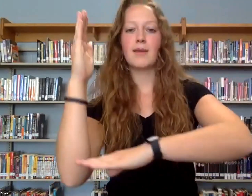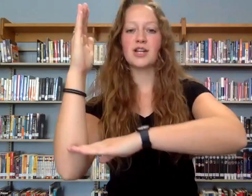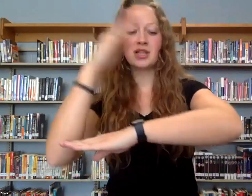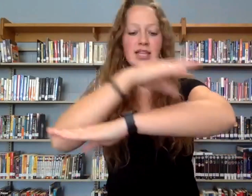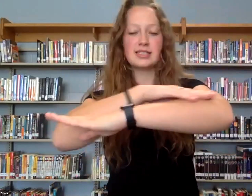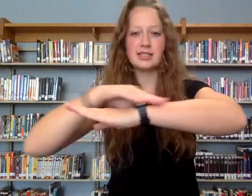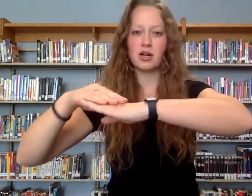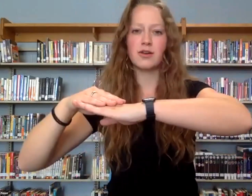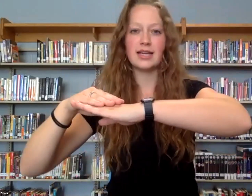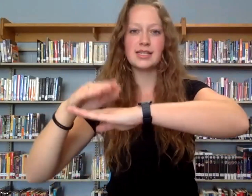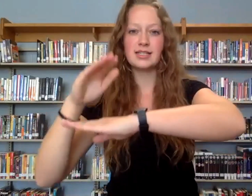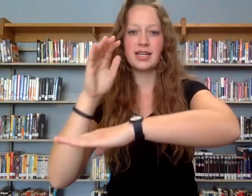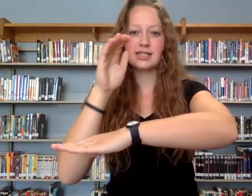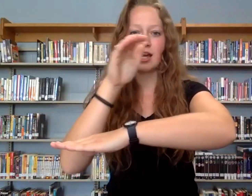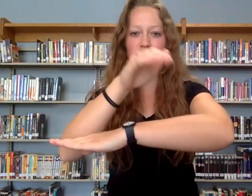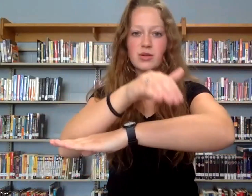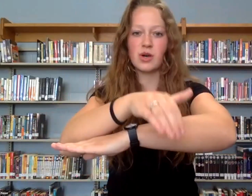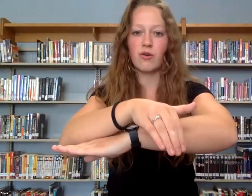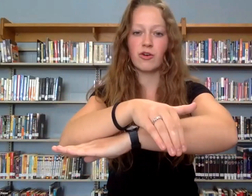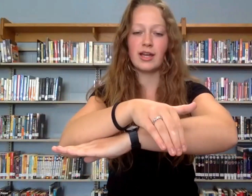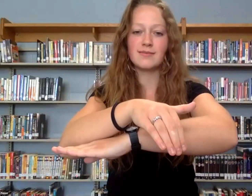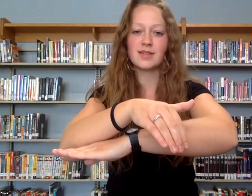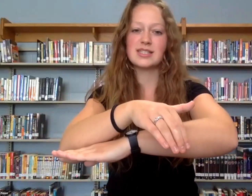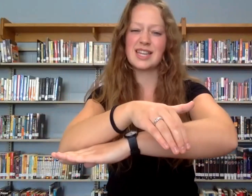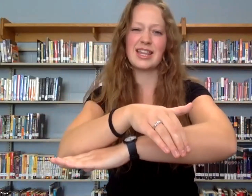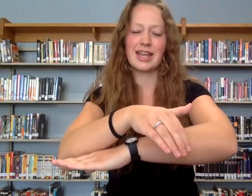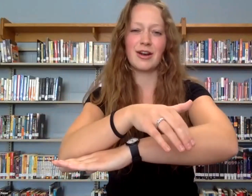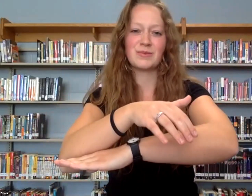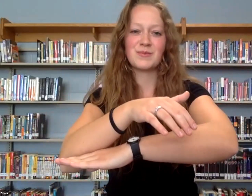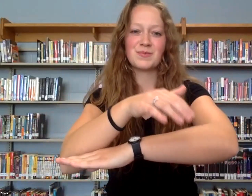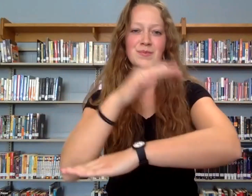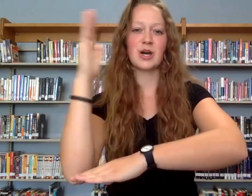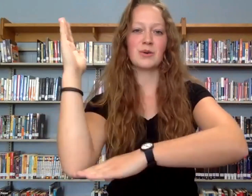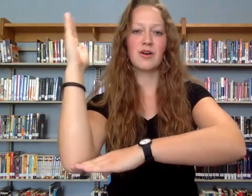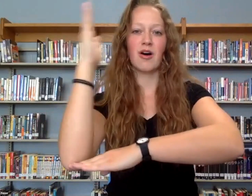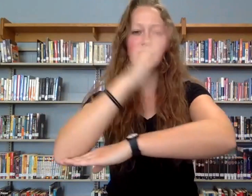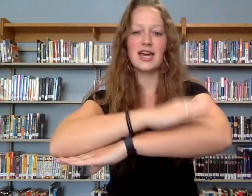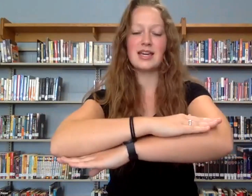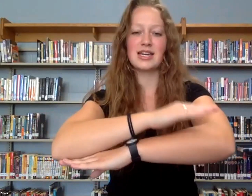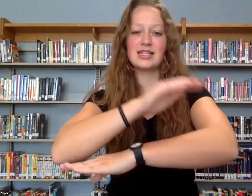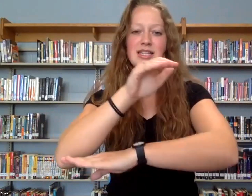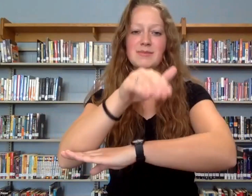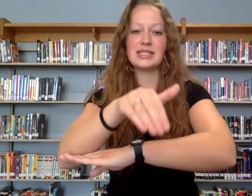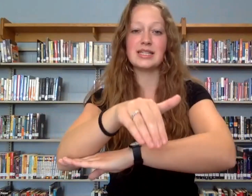imagine that this is the horizon and the sun goes over it because it's getting later. So all day, and then this means